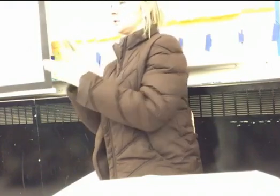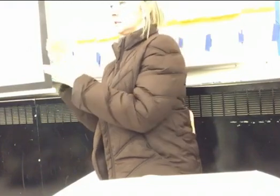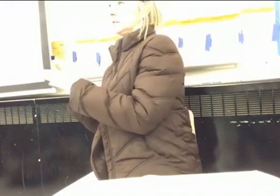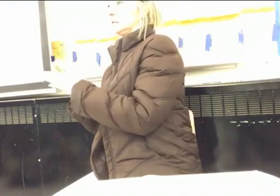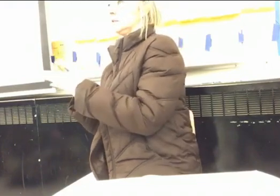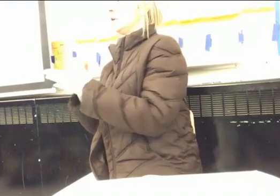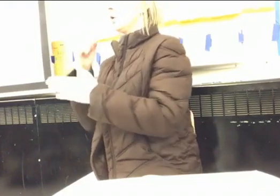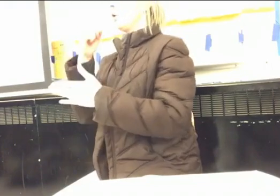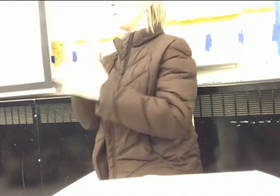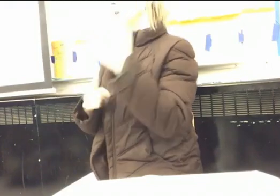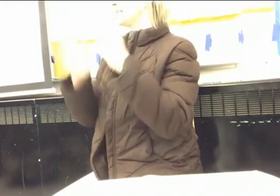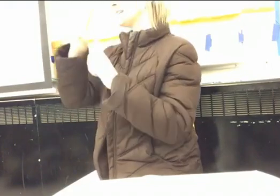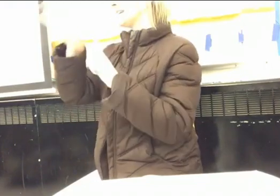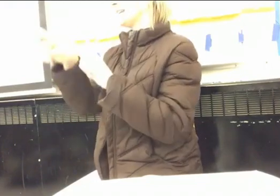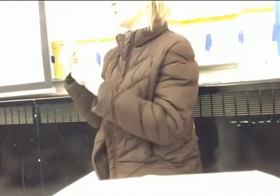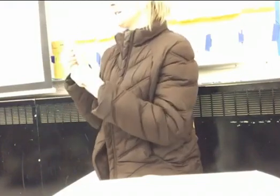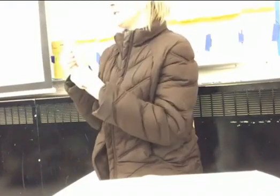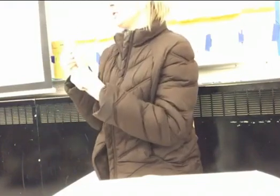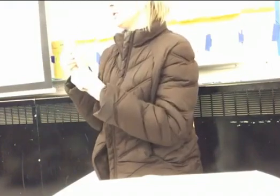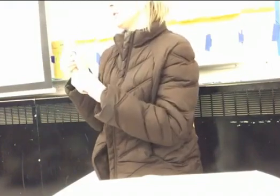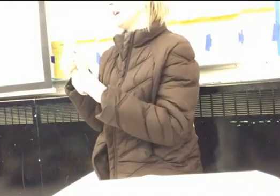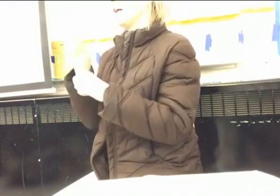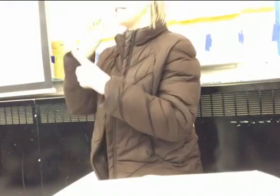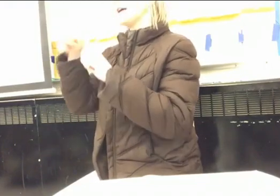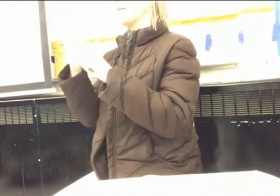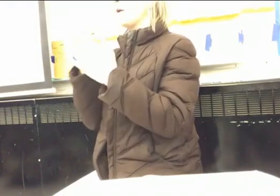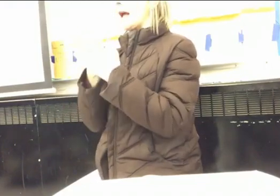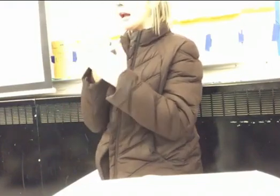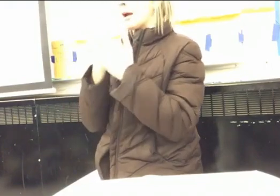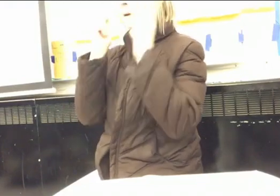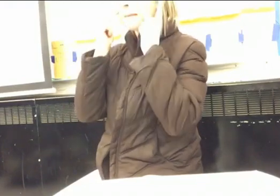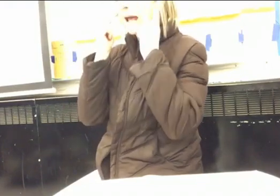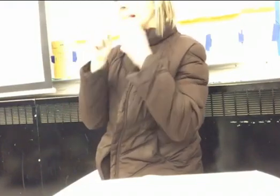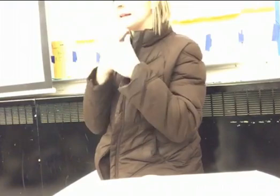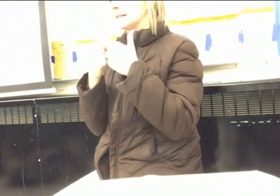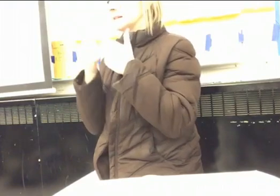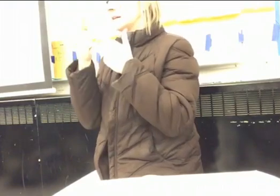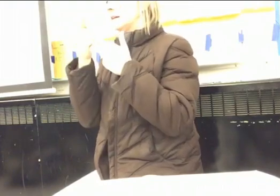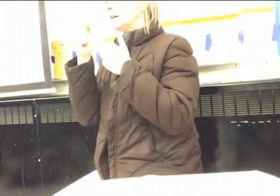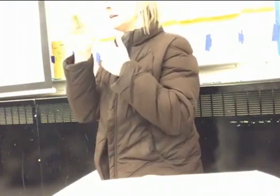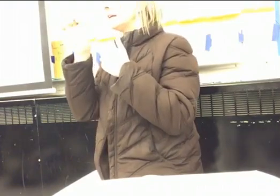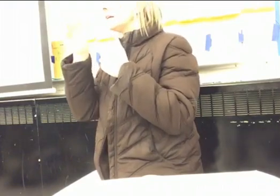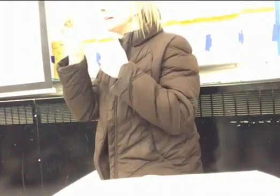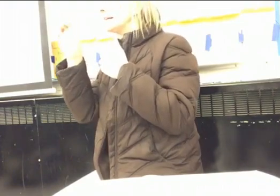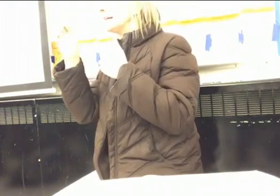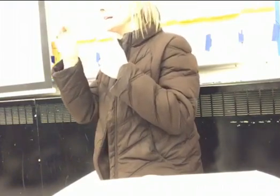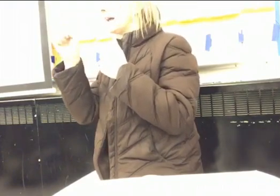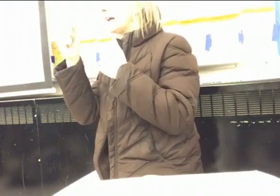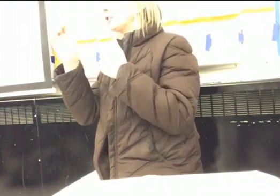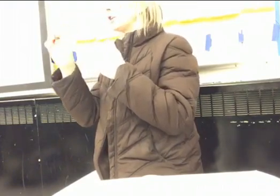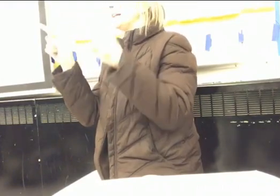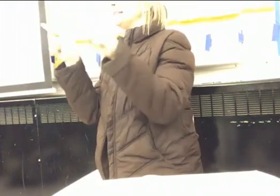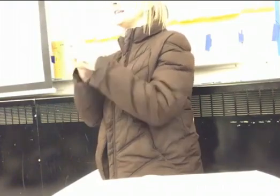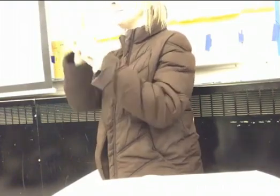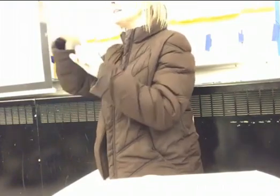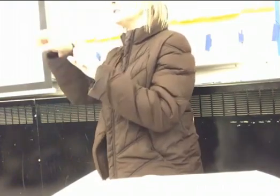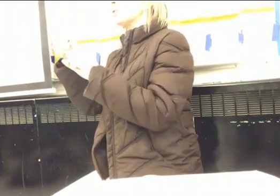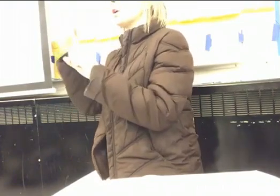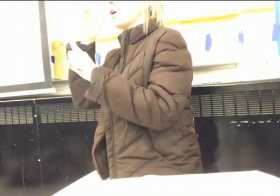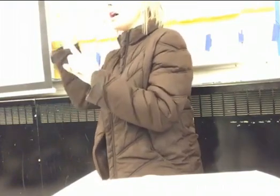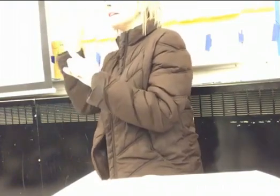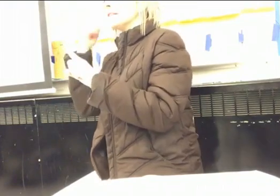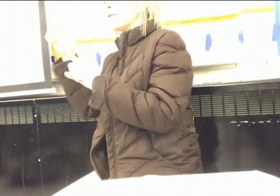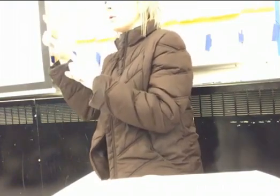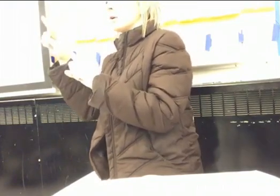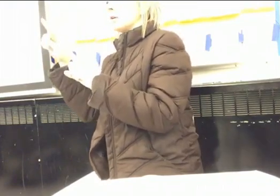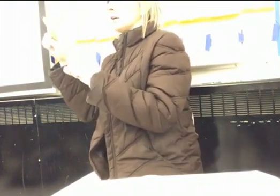what's the contextualization of this? Think economic panics, Gilded Age. Do it just like in a historical context for an essay.